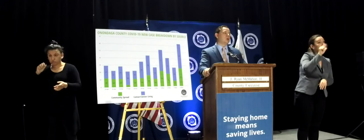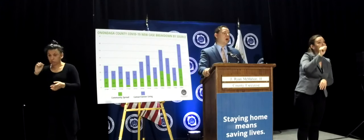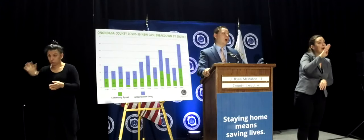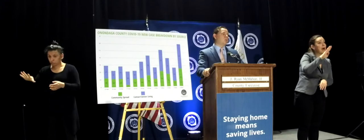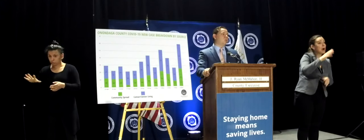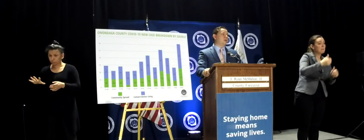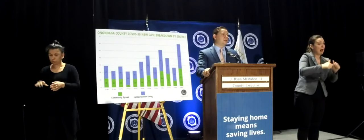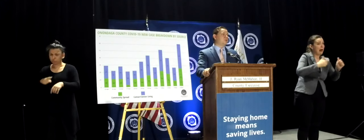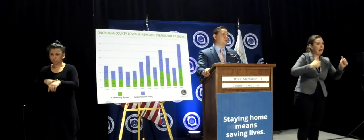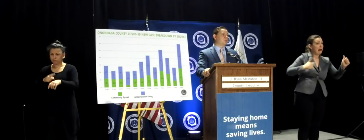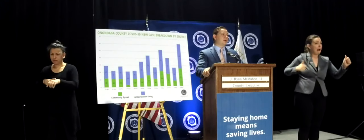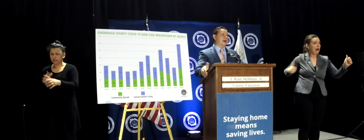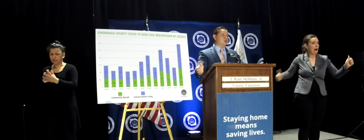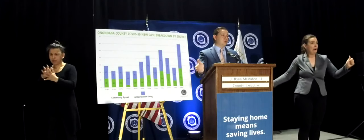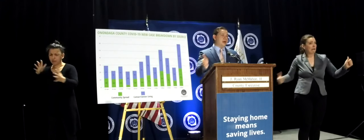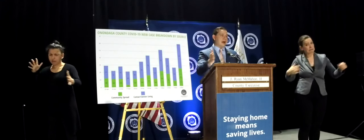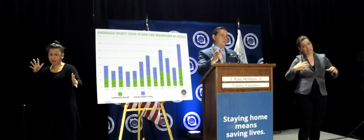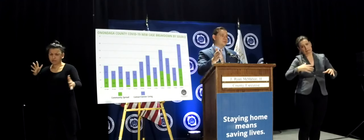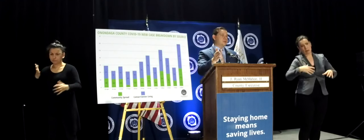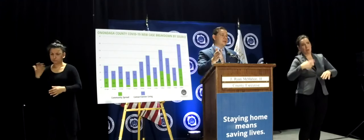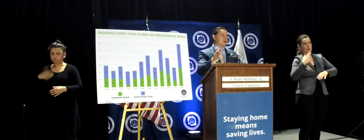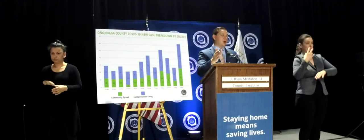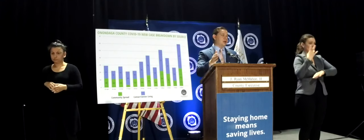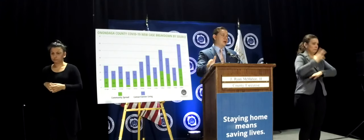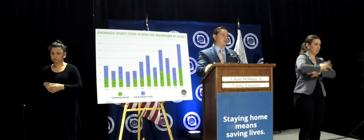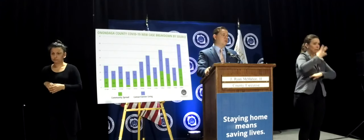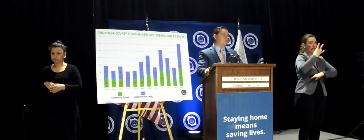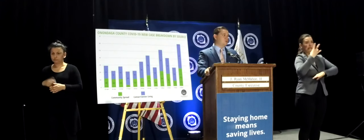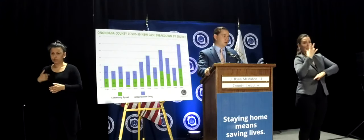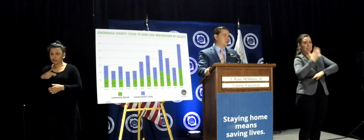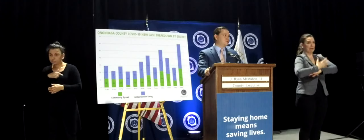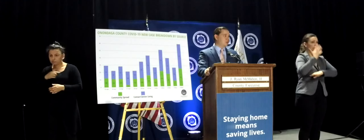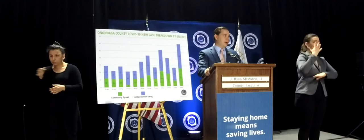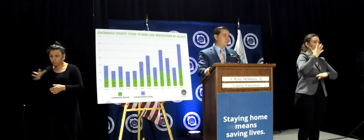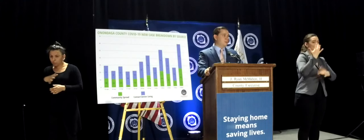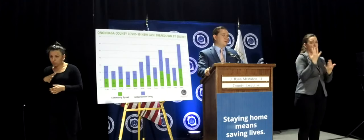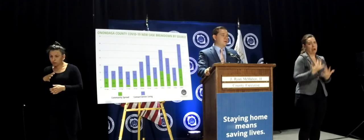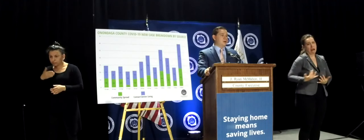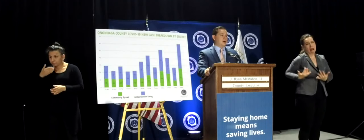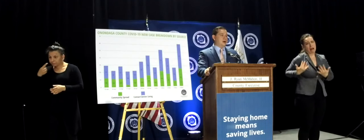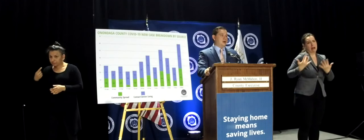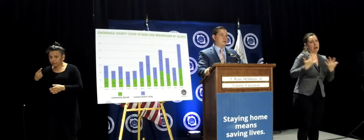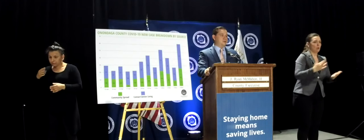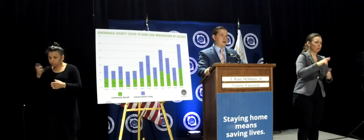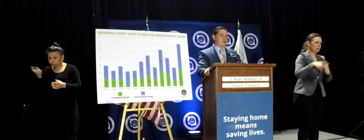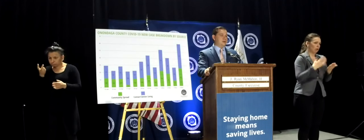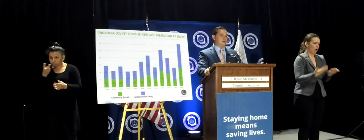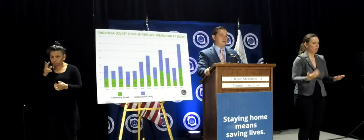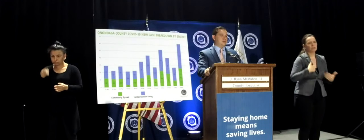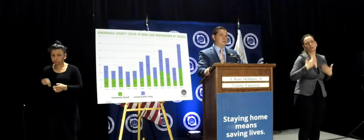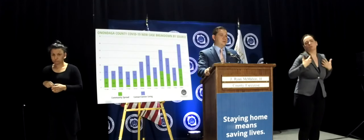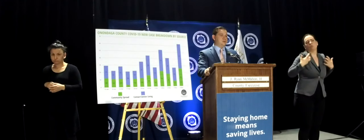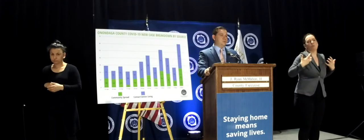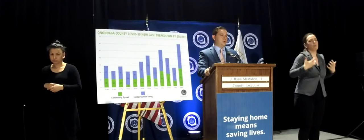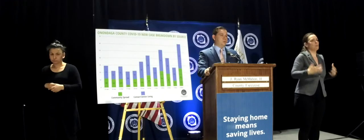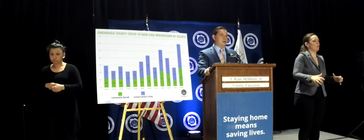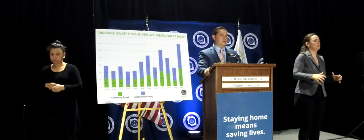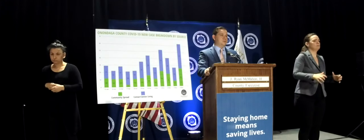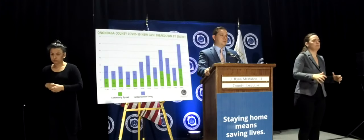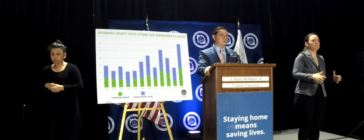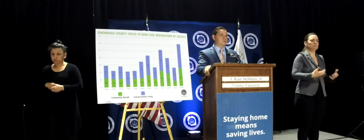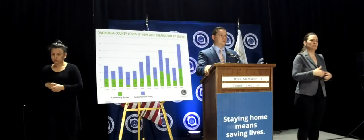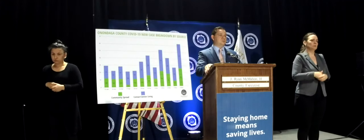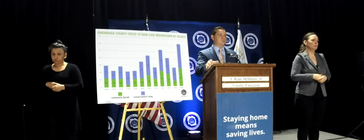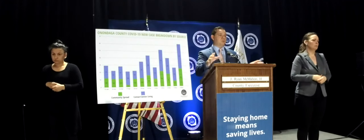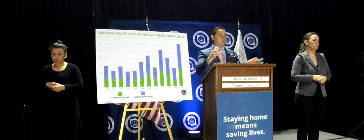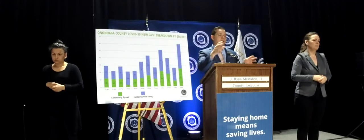So we need to bring on new labs into our county. We've started to do that. That we'll be able